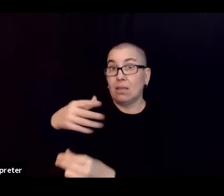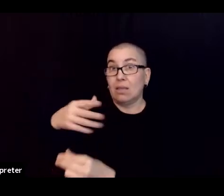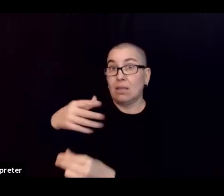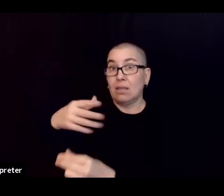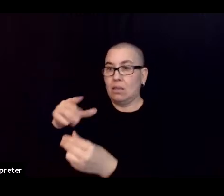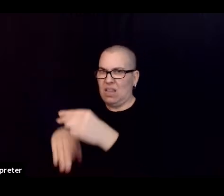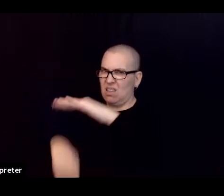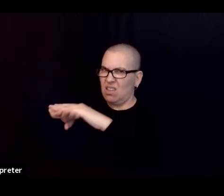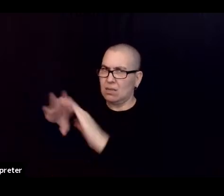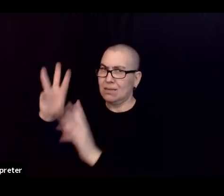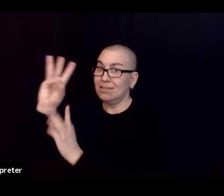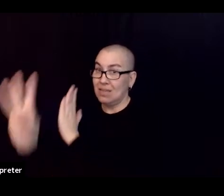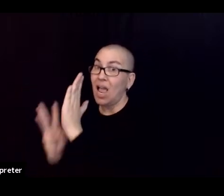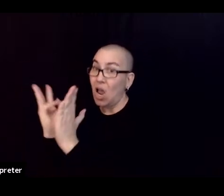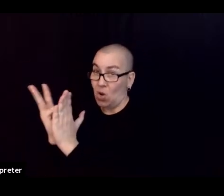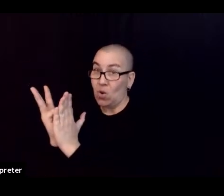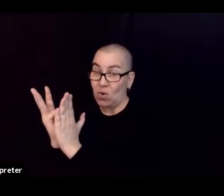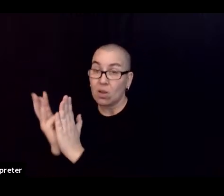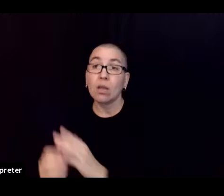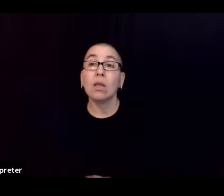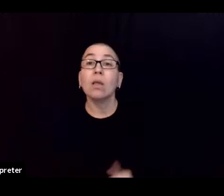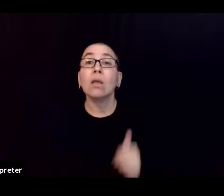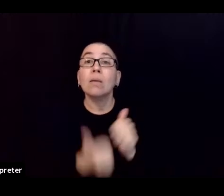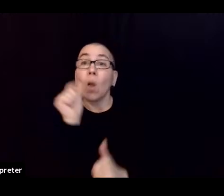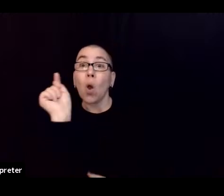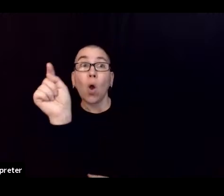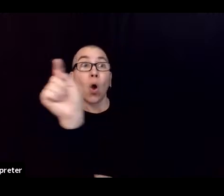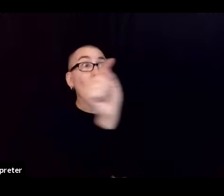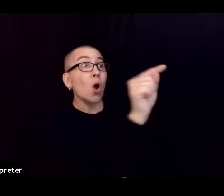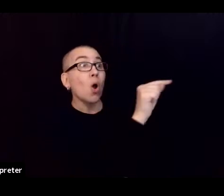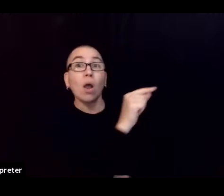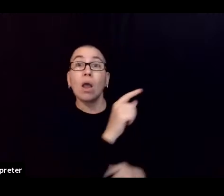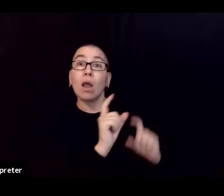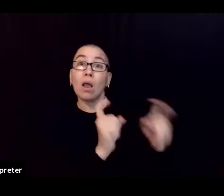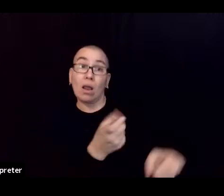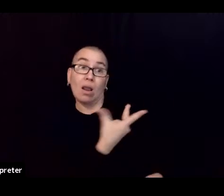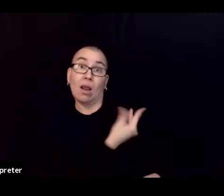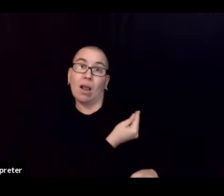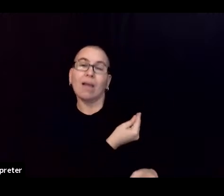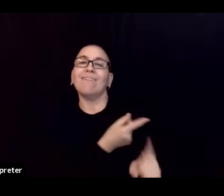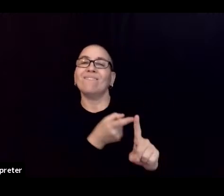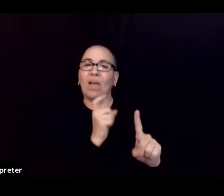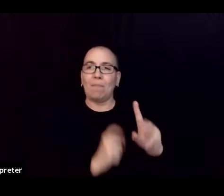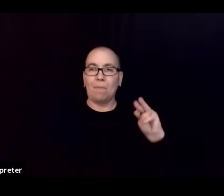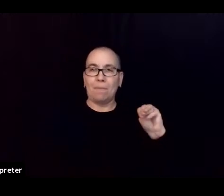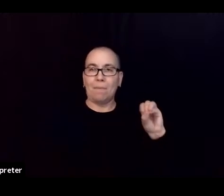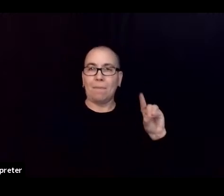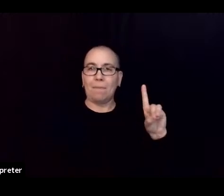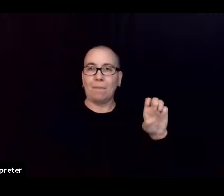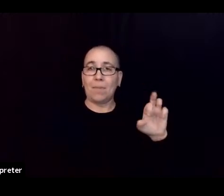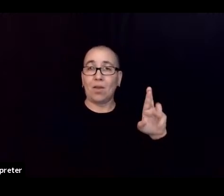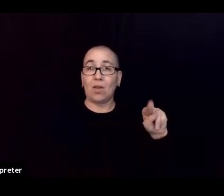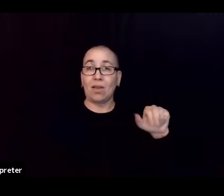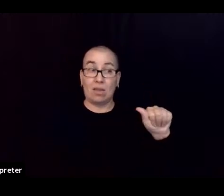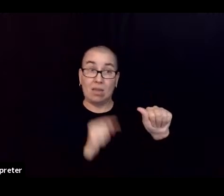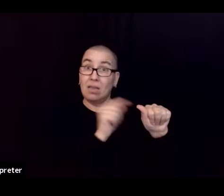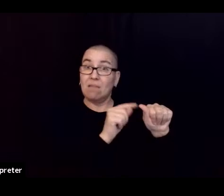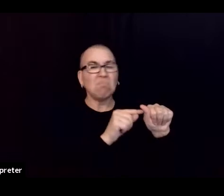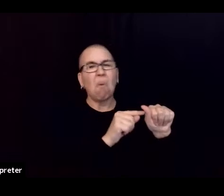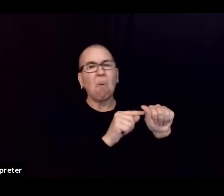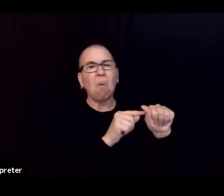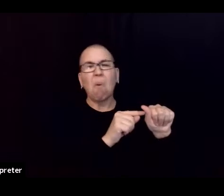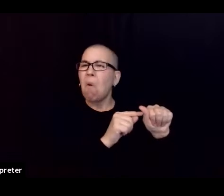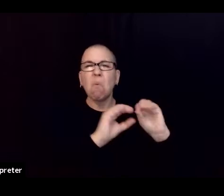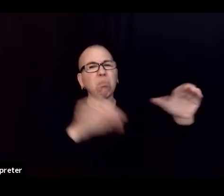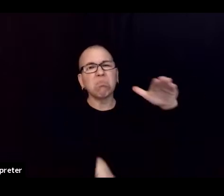available the next day. So just to be clear, we're not seeing a wasting of doses. Okay, and if I can be greedy